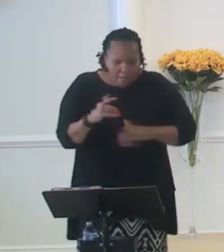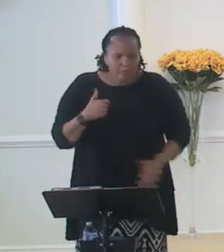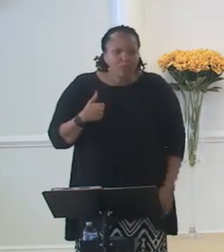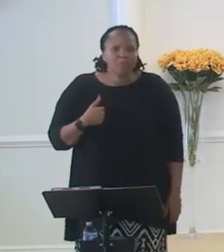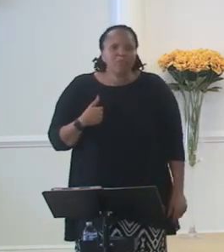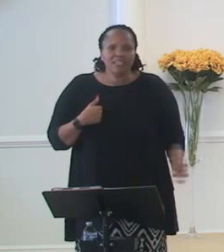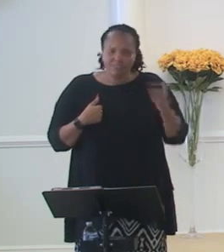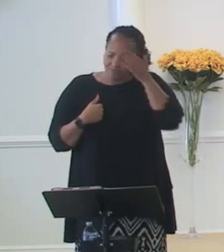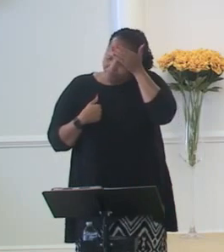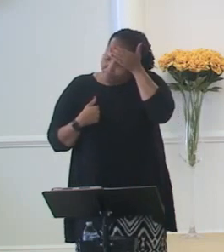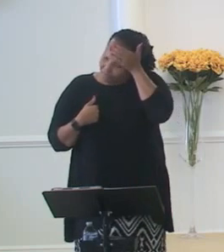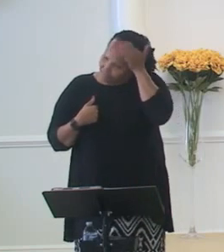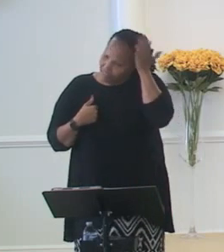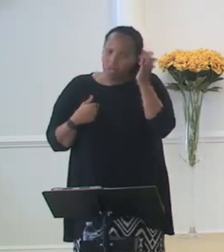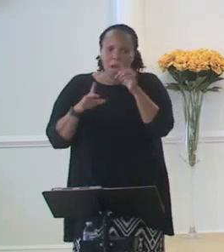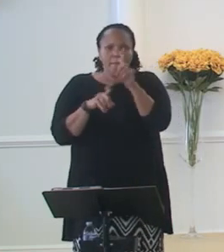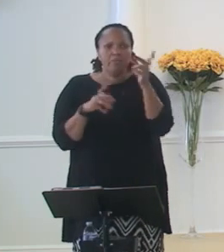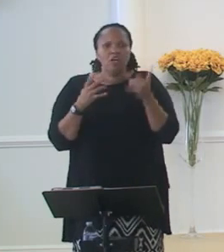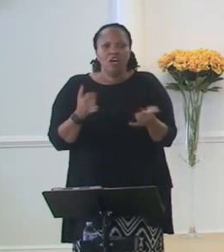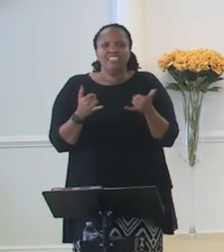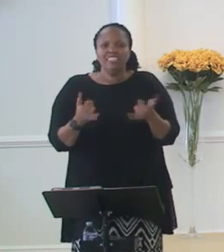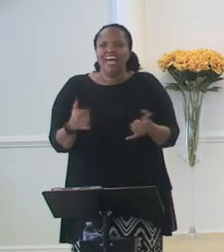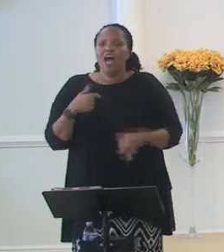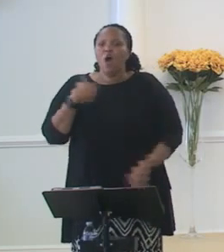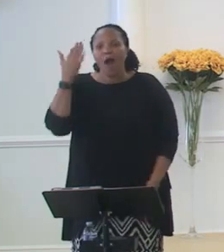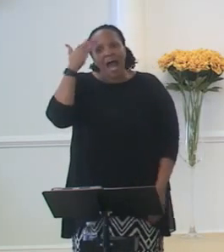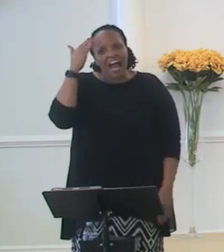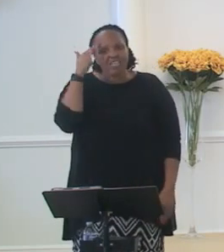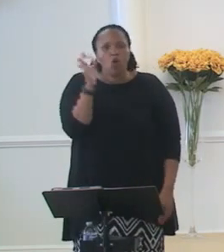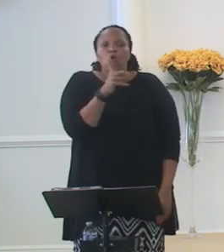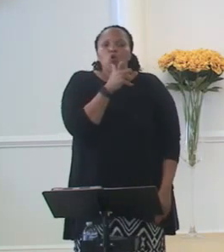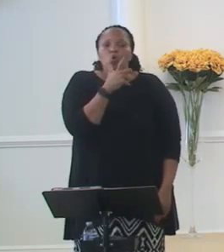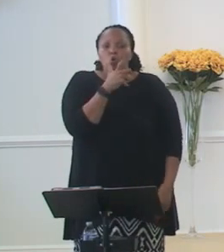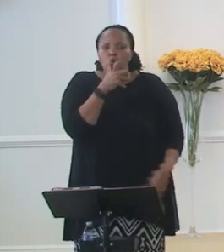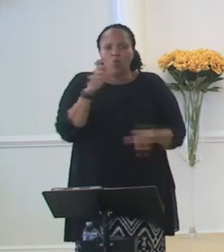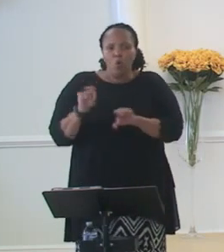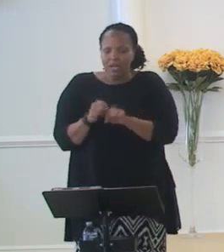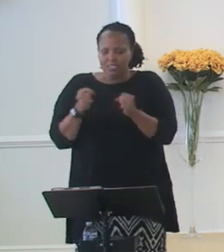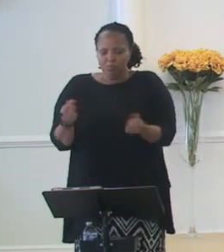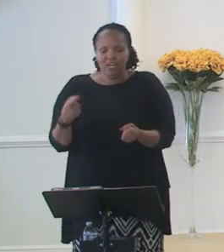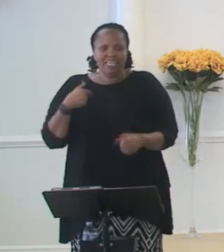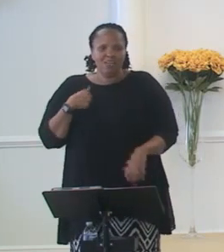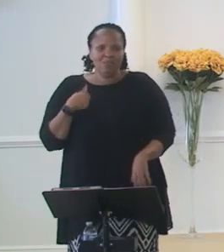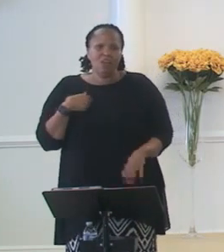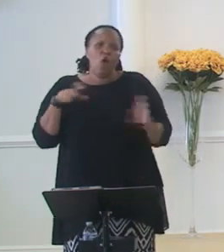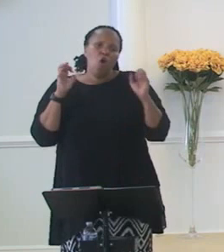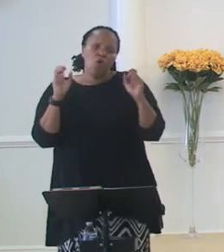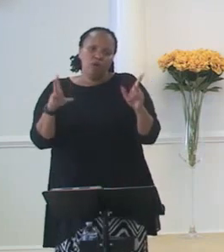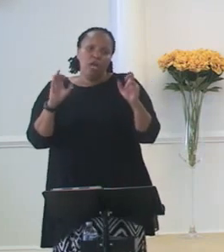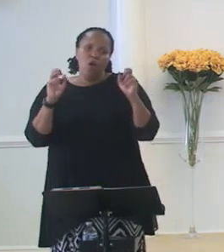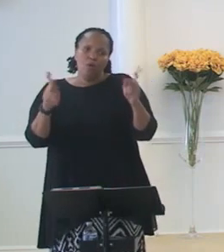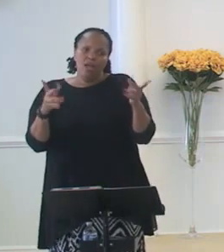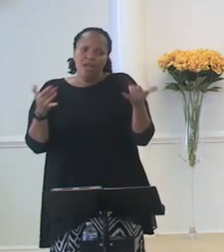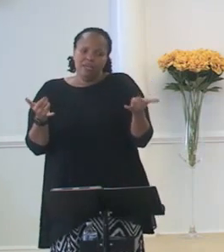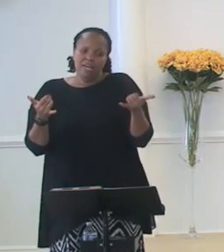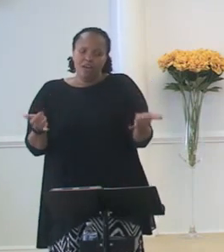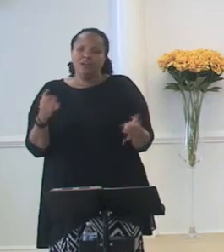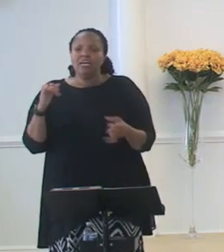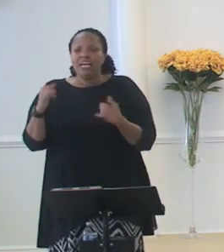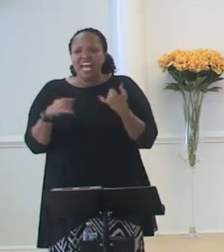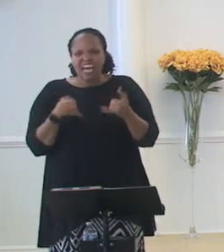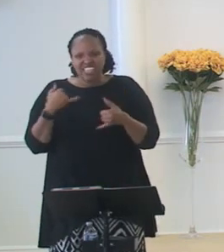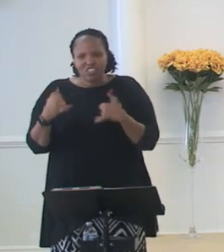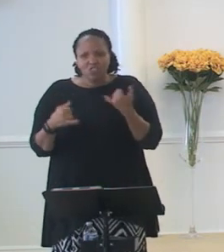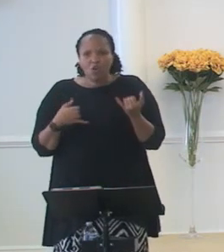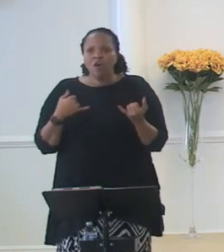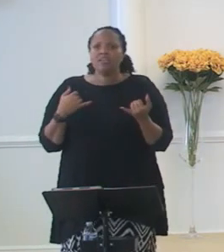because now I know who's doing the breaking. Okay, now